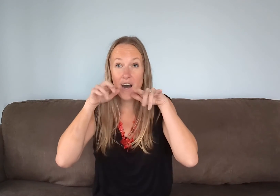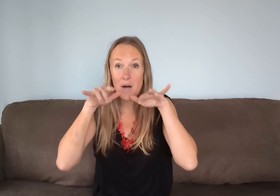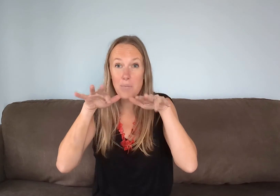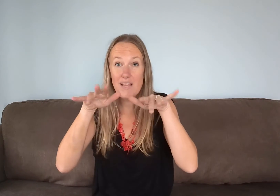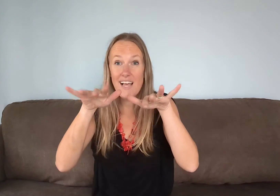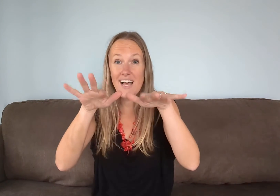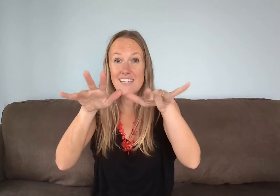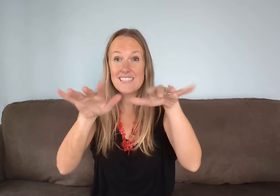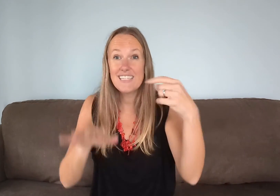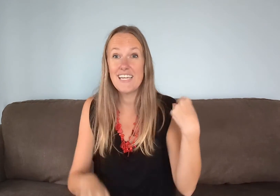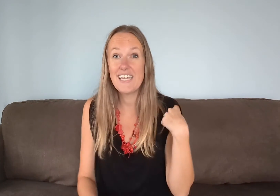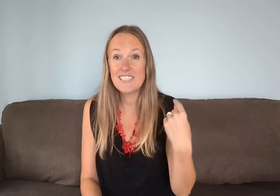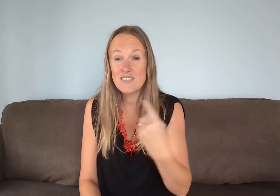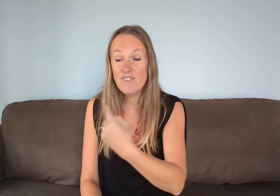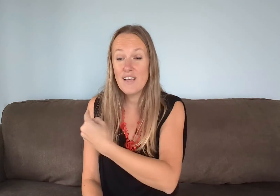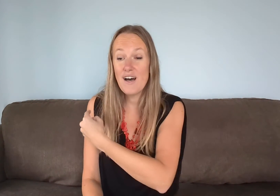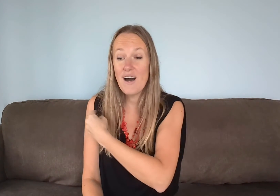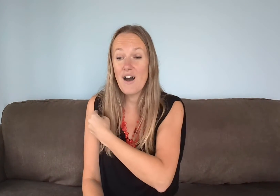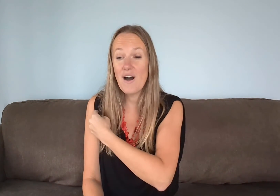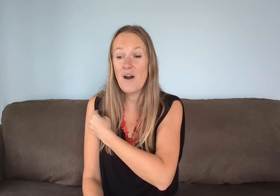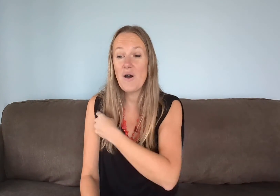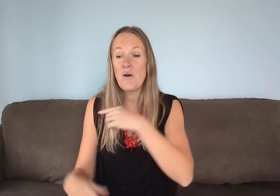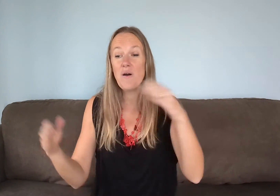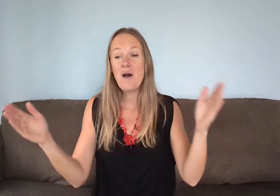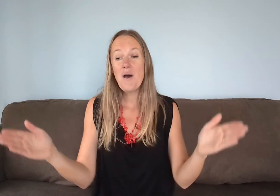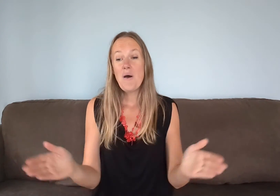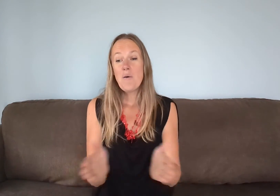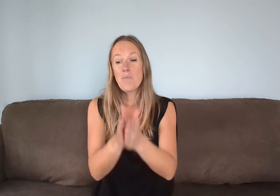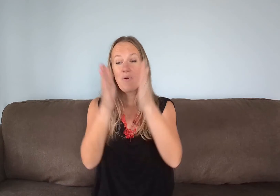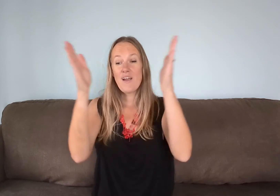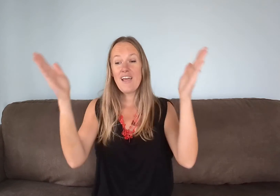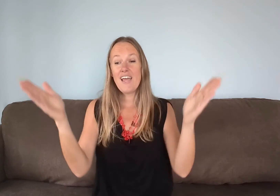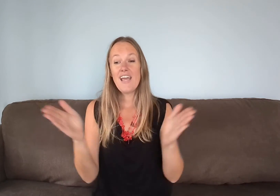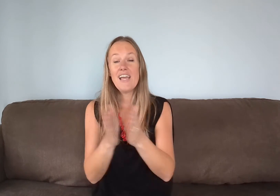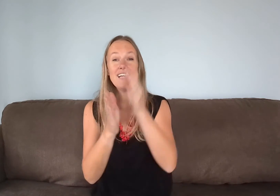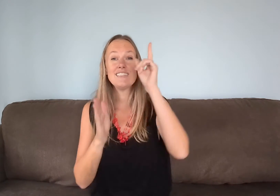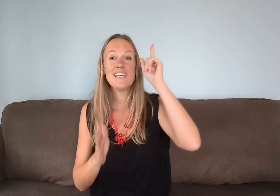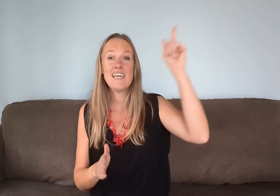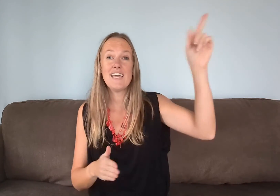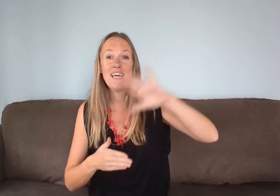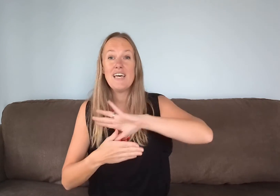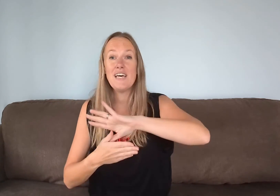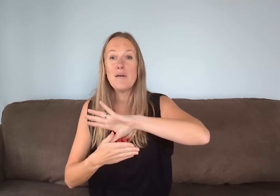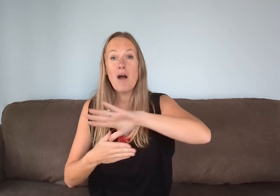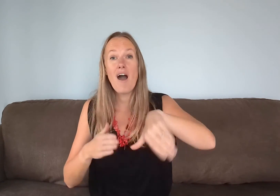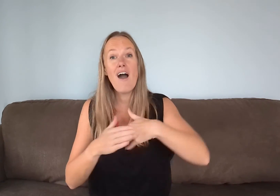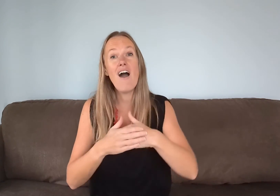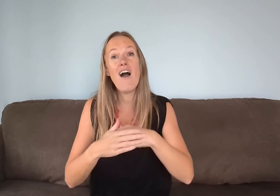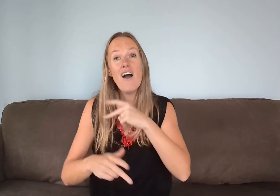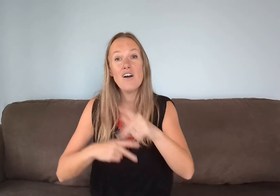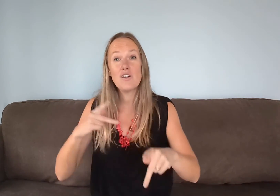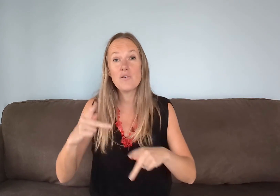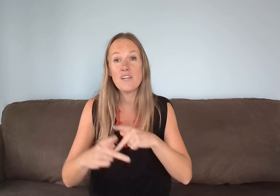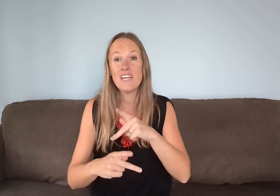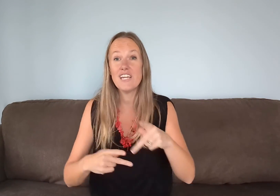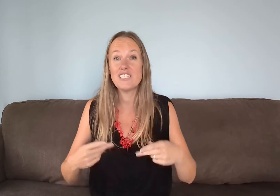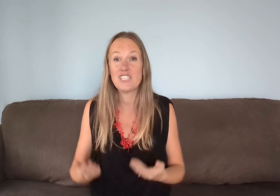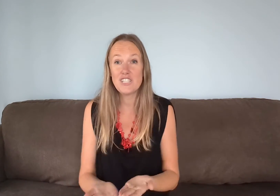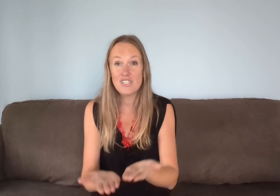all blessings flow. Praise Him, all